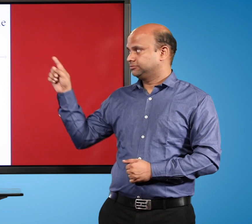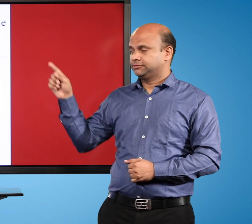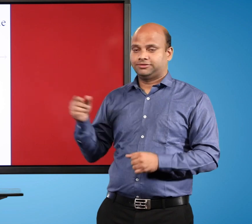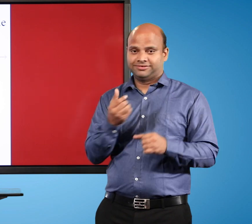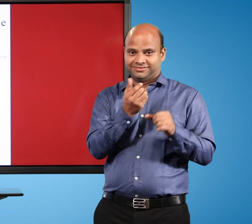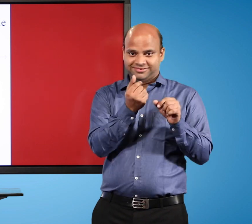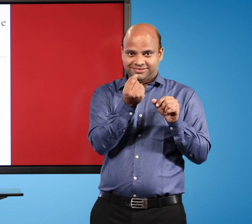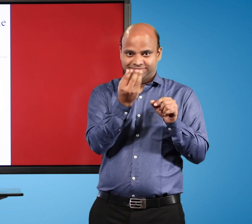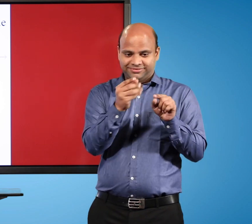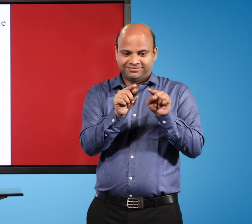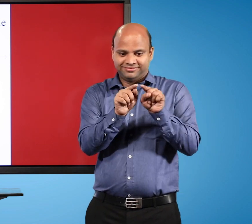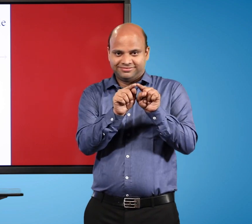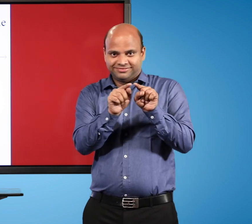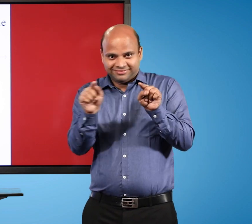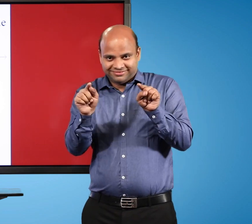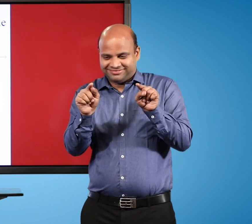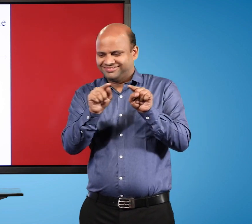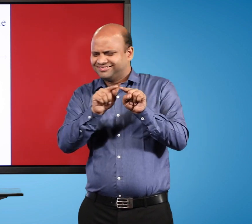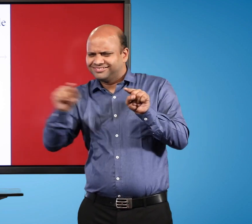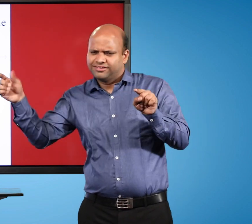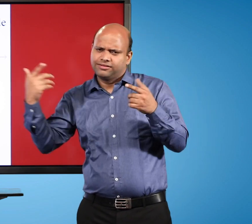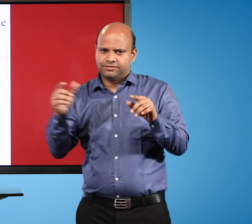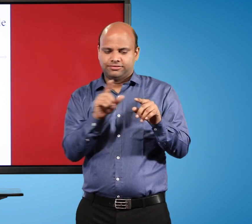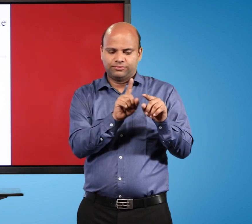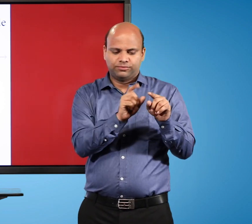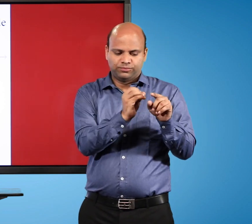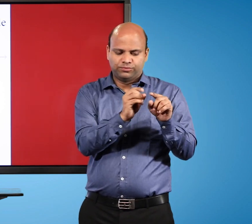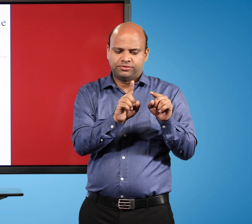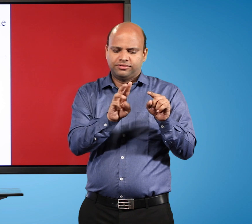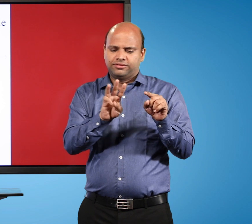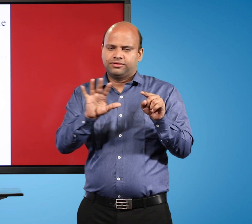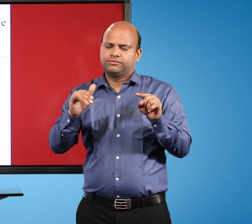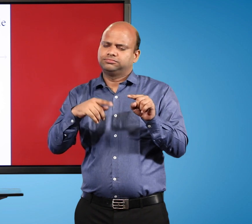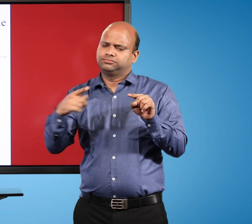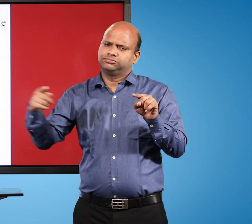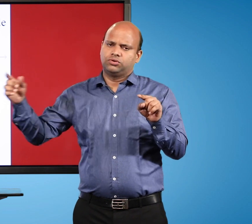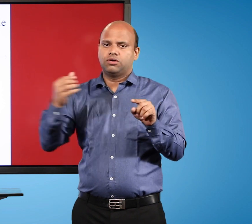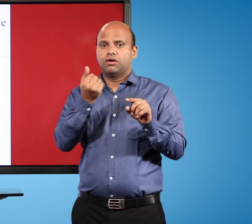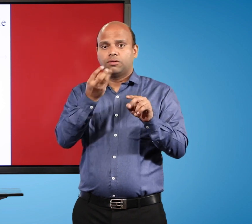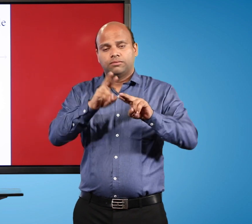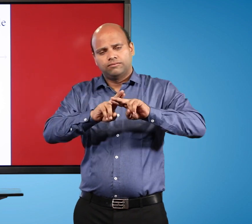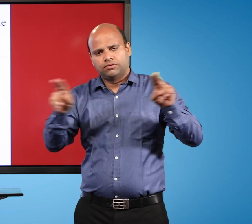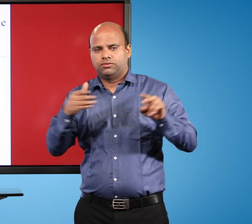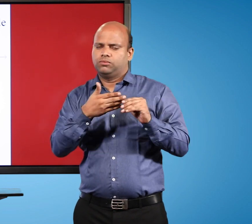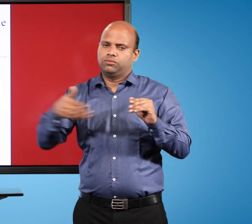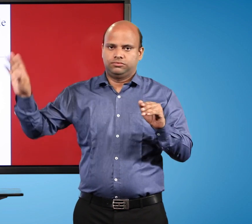Here we have a picture of the number line with numbers 0, 1, 2, 3, 4, 5, 6,